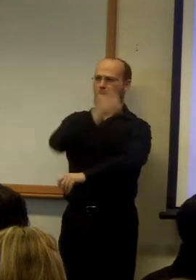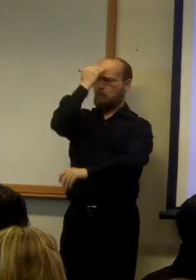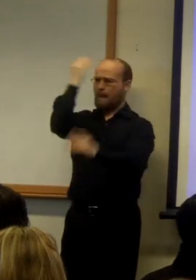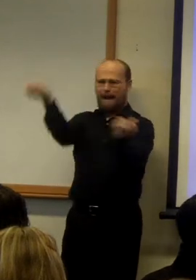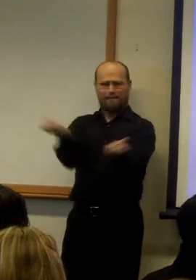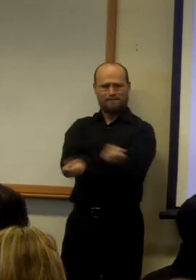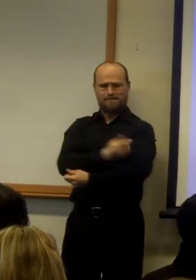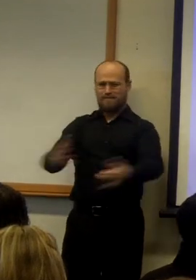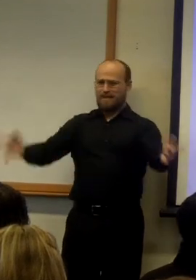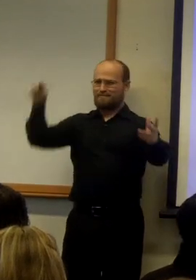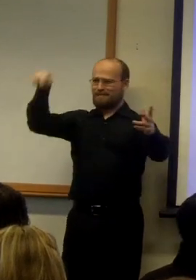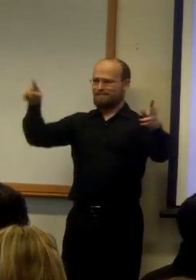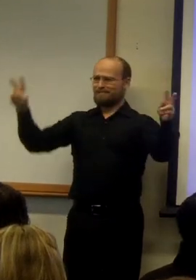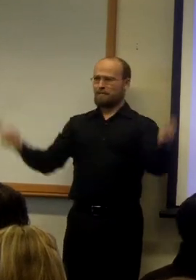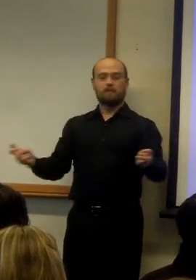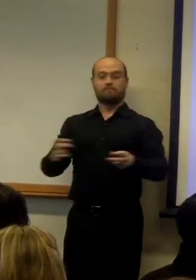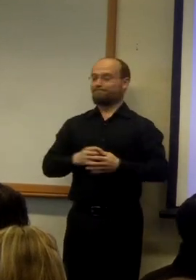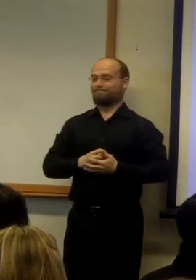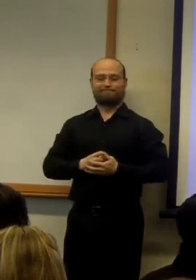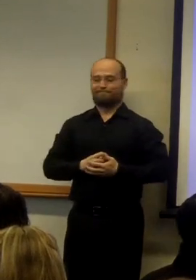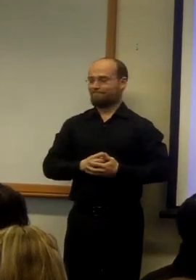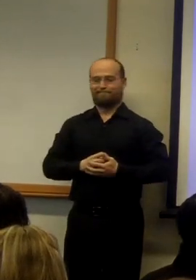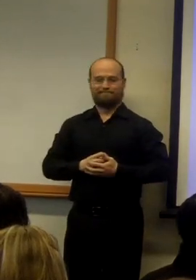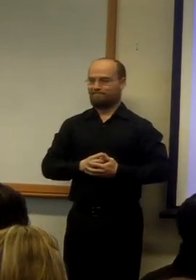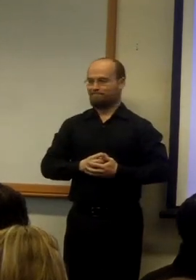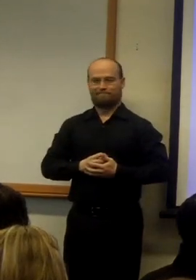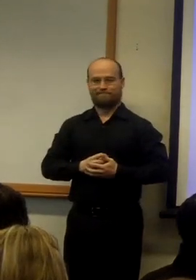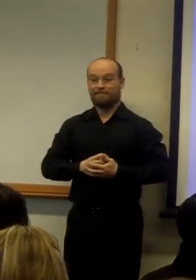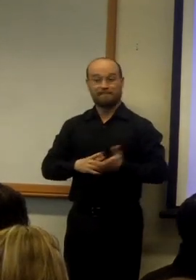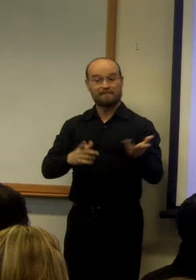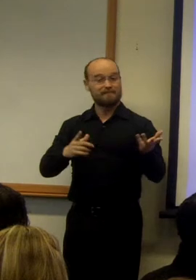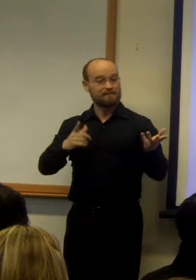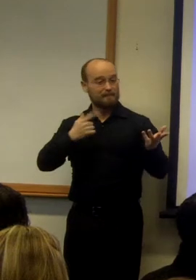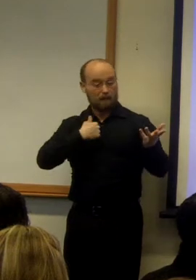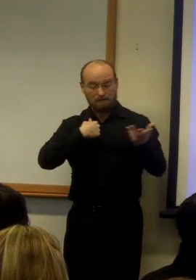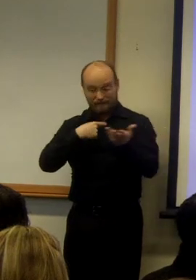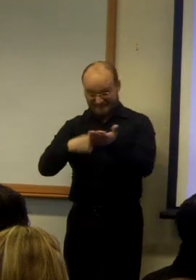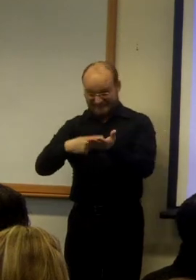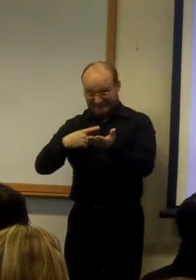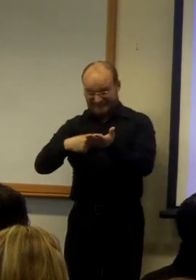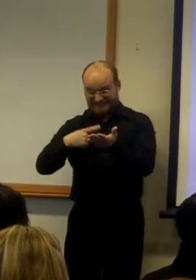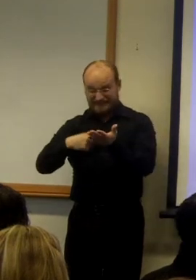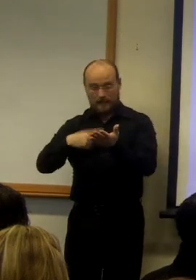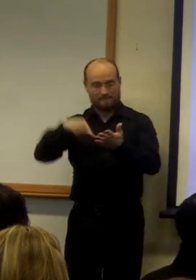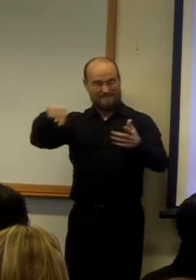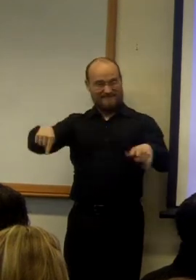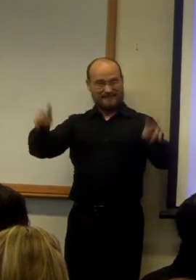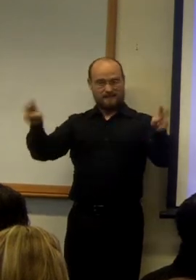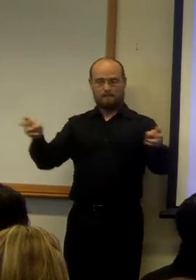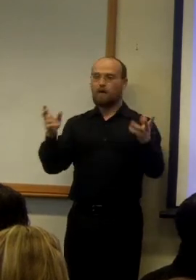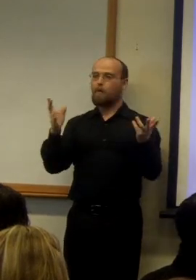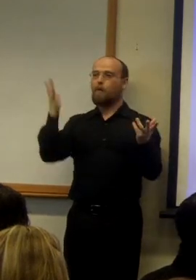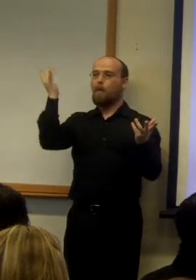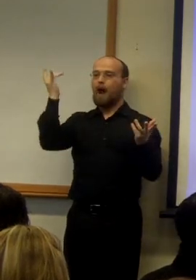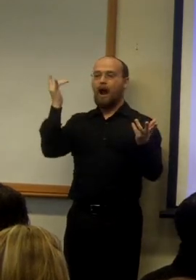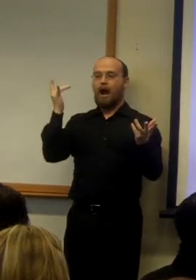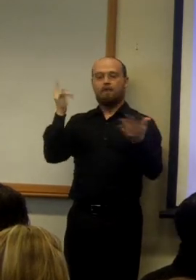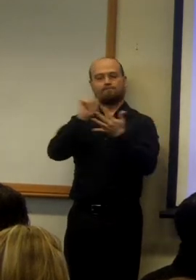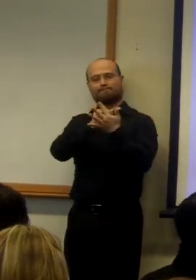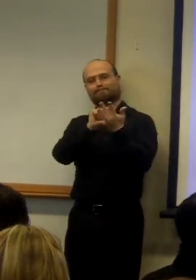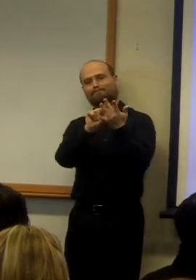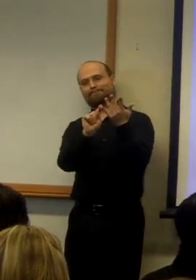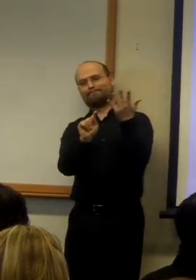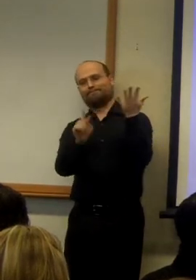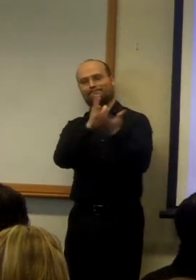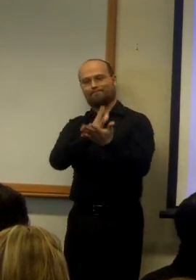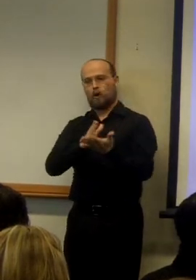matter. If anything, a lot of why I'm talking about this in the first place is because I am still struggling with